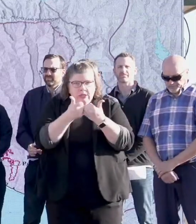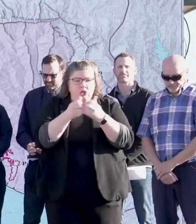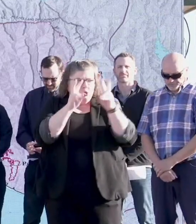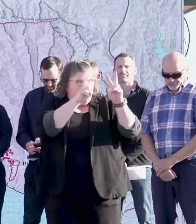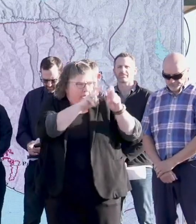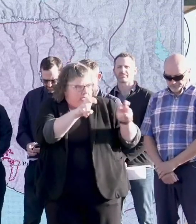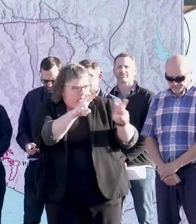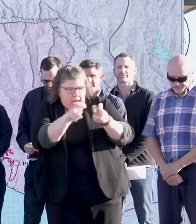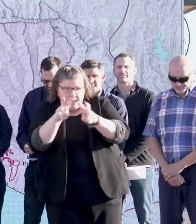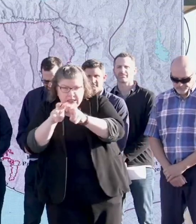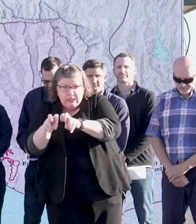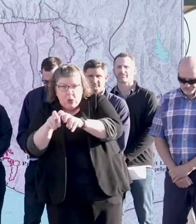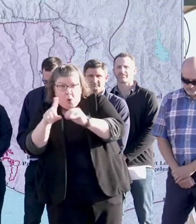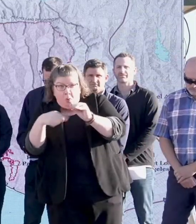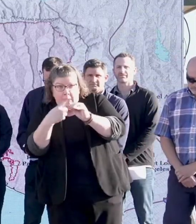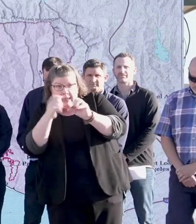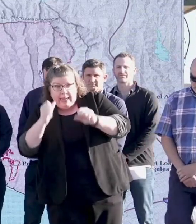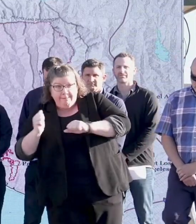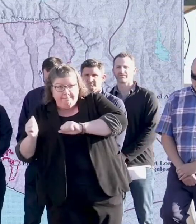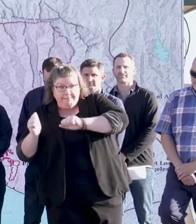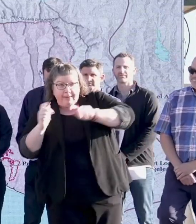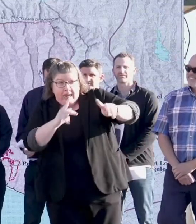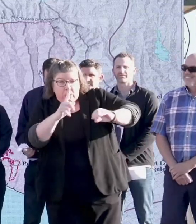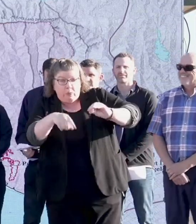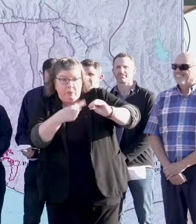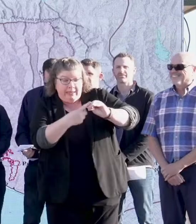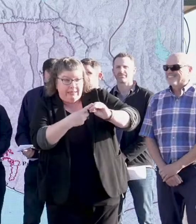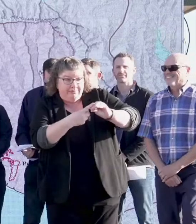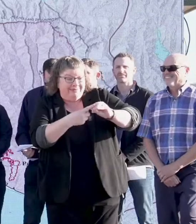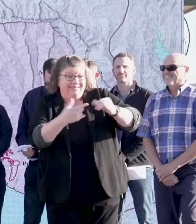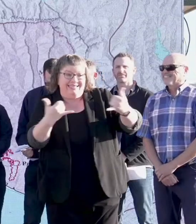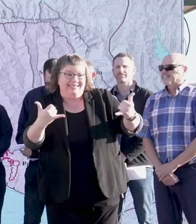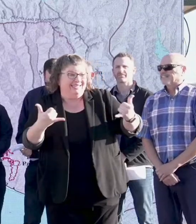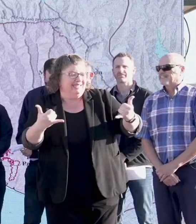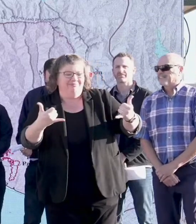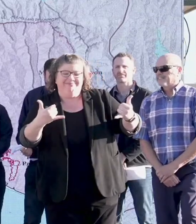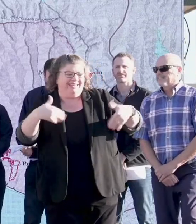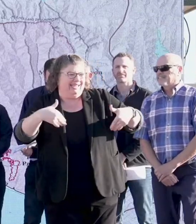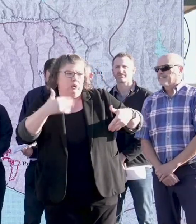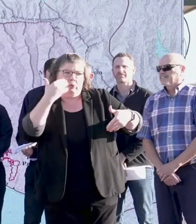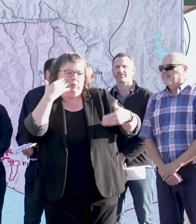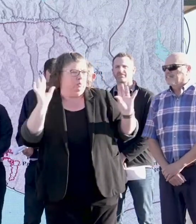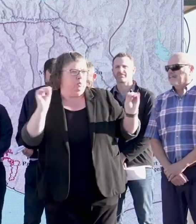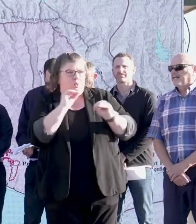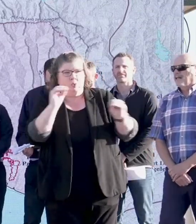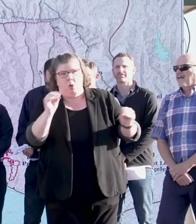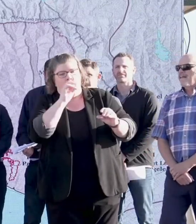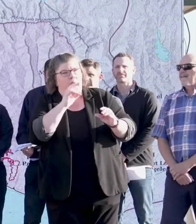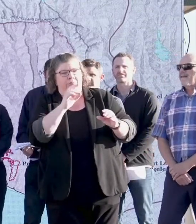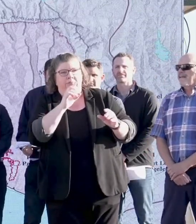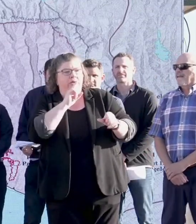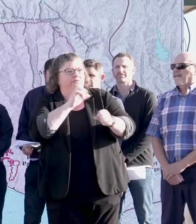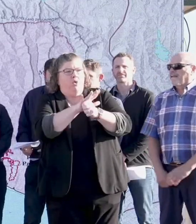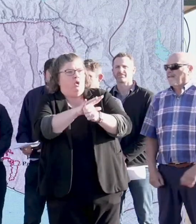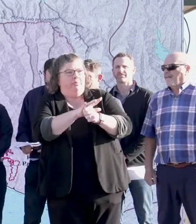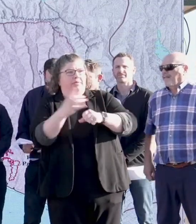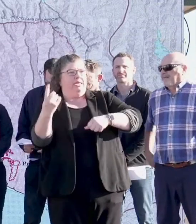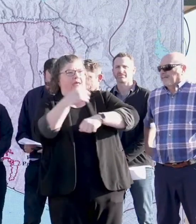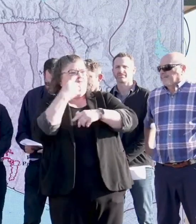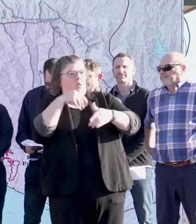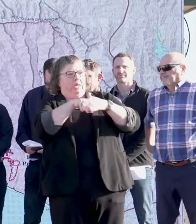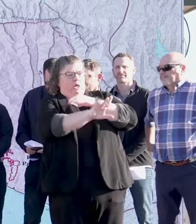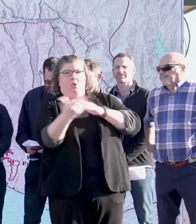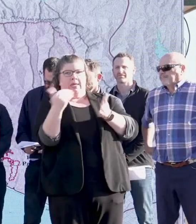when repopulation will be feasible, but at this time, we do not have any confirmed dates for the reopening of